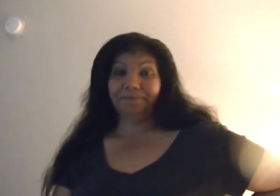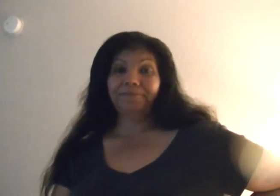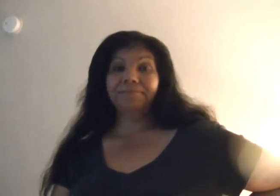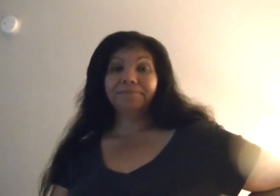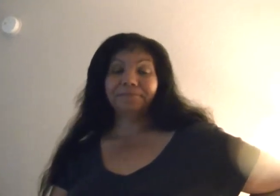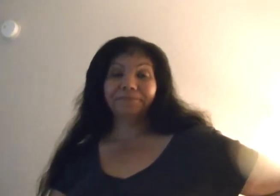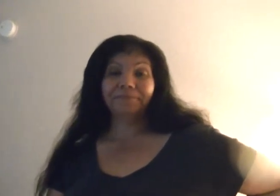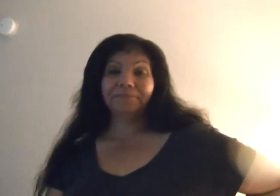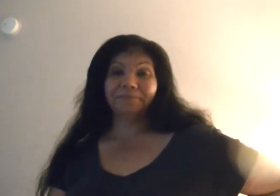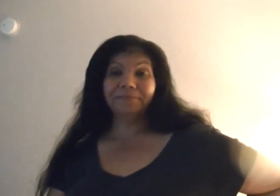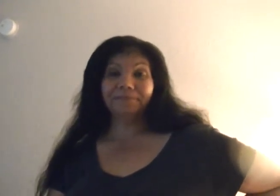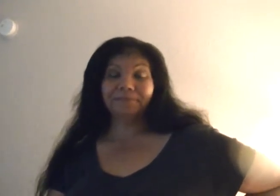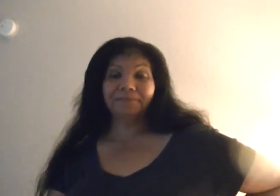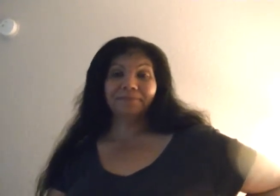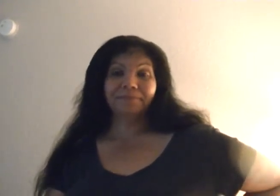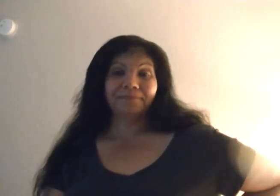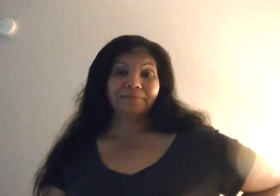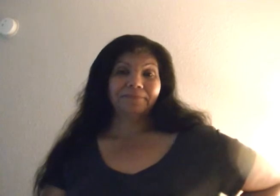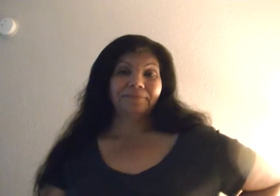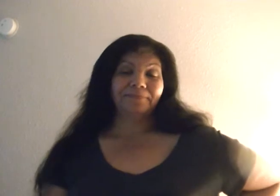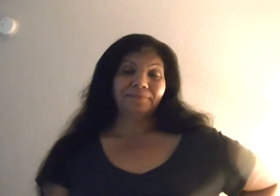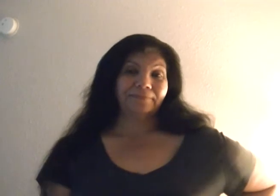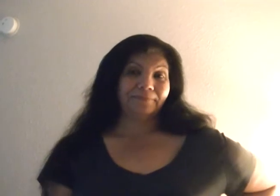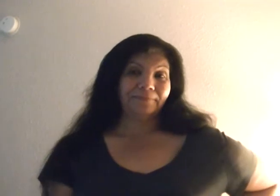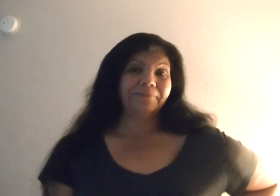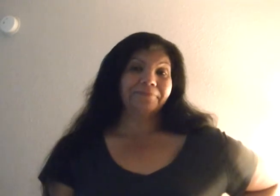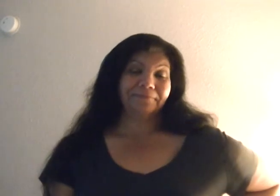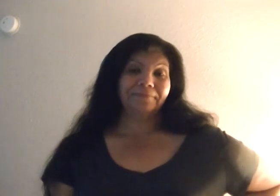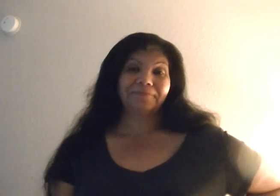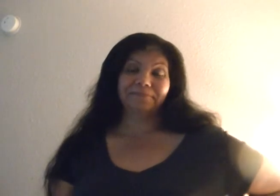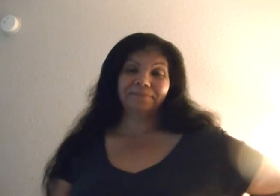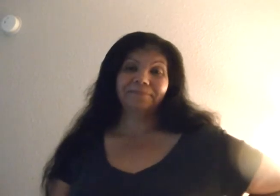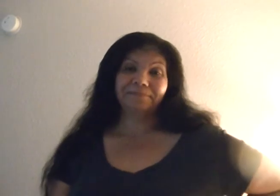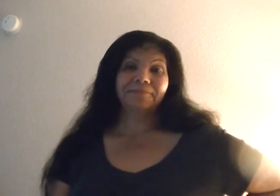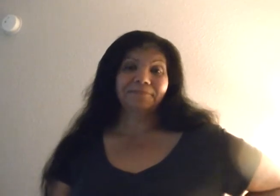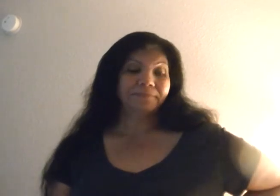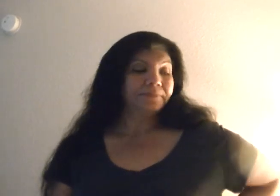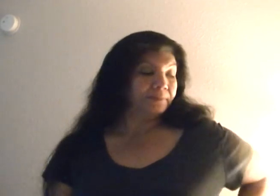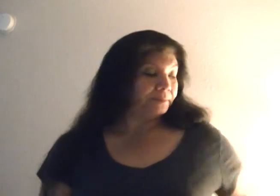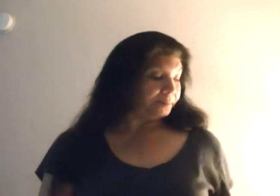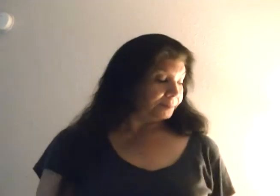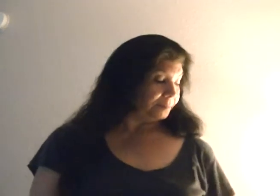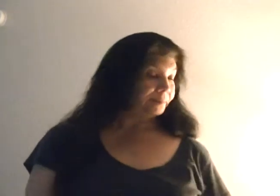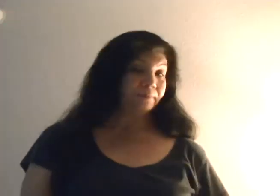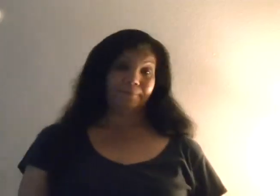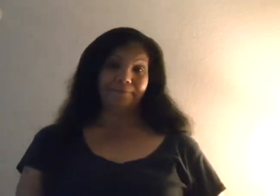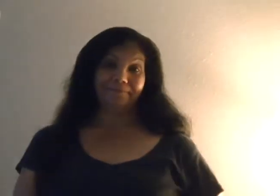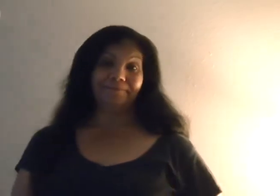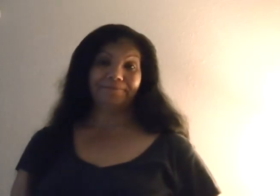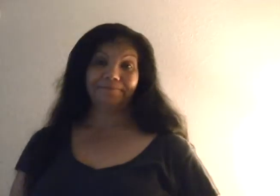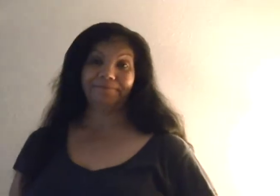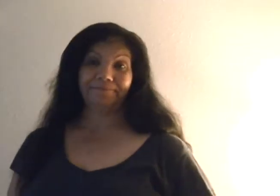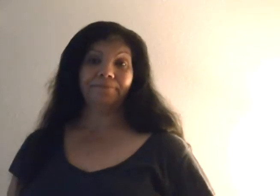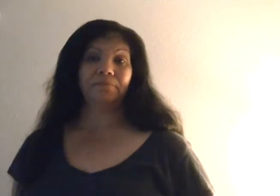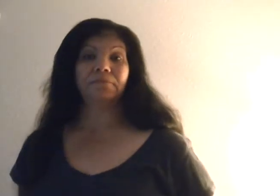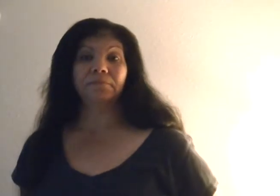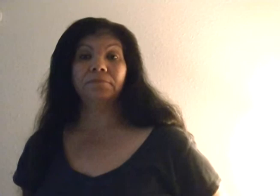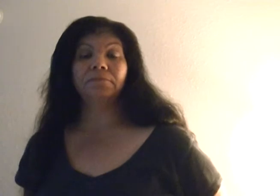Mm-hmm. People whose character is groomed with the presence of Christ. Oh, Jesus. Are you seeing what I'm saying? Mm-hmm.